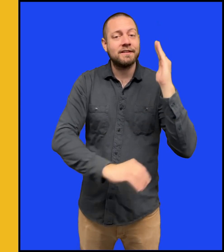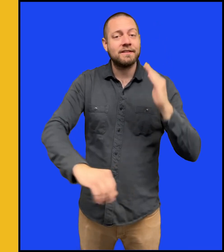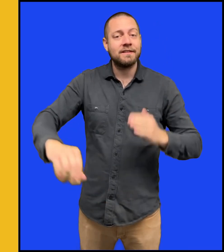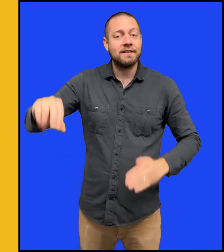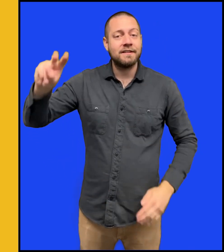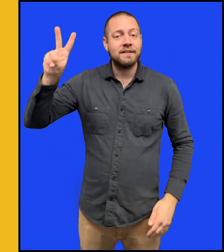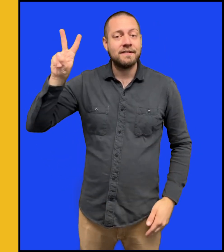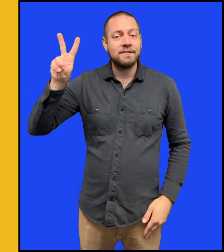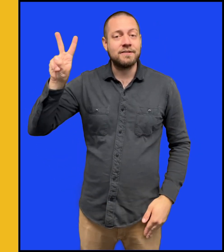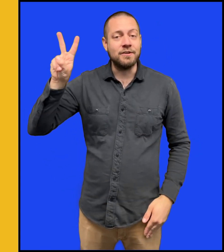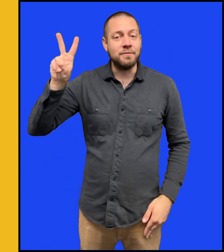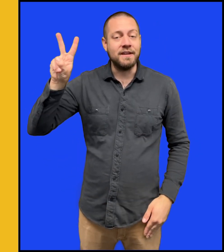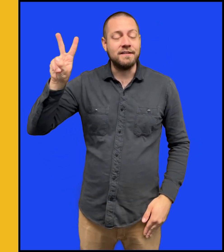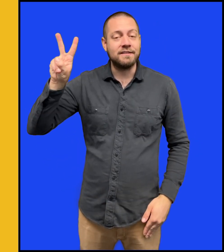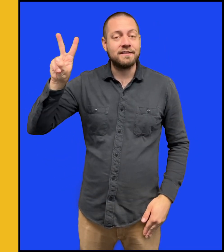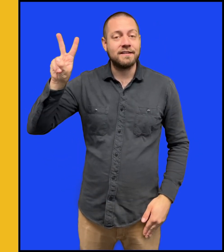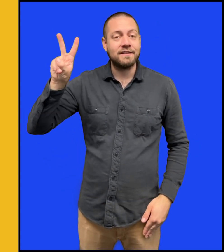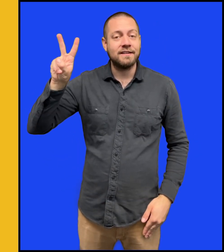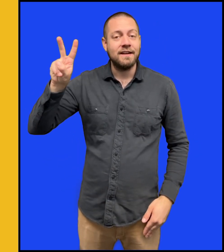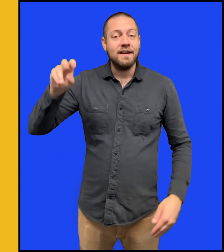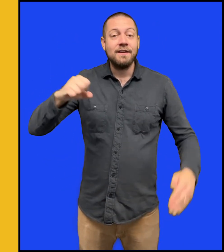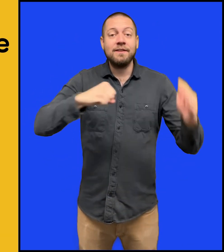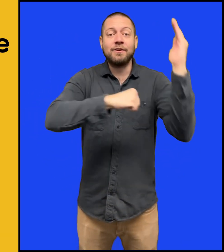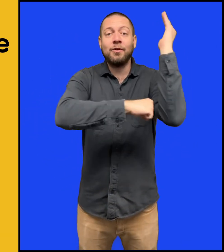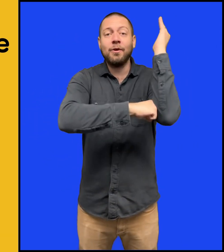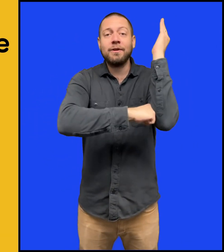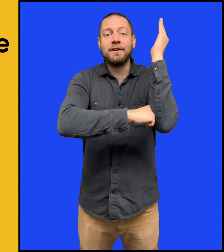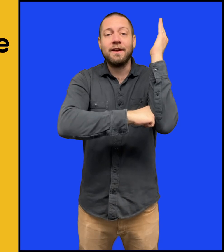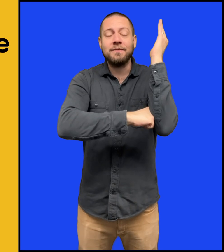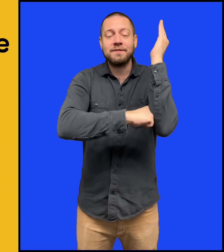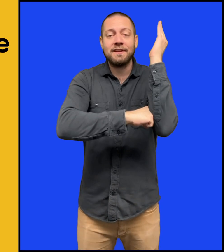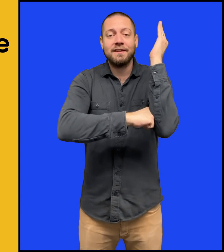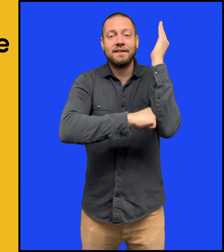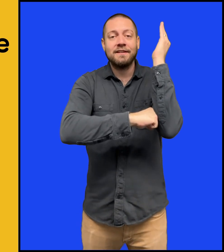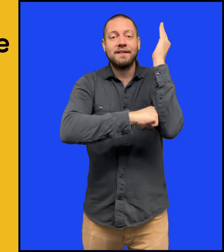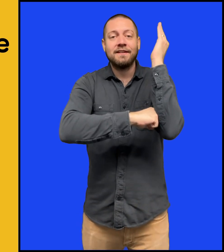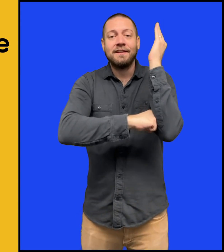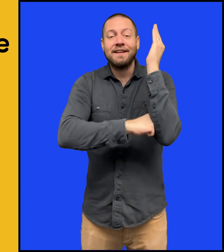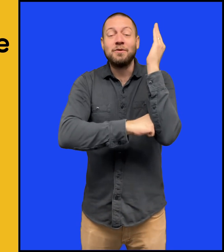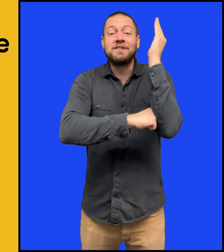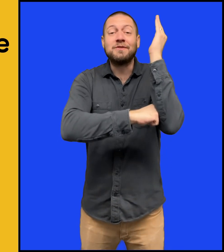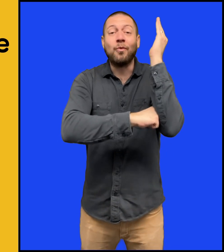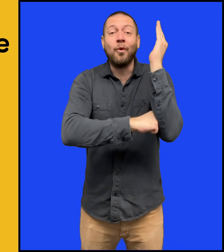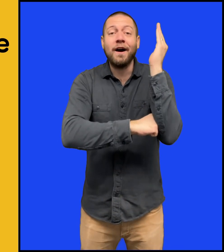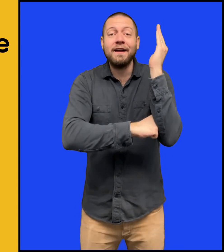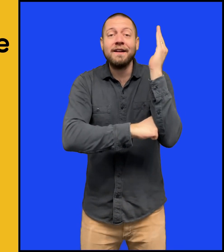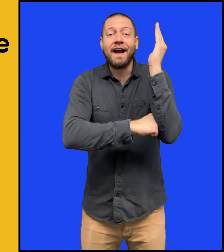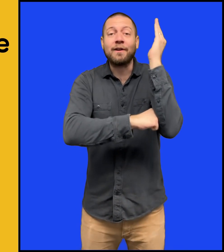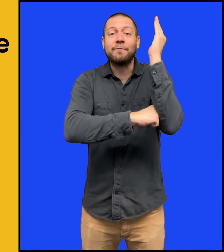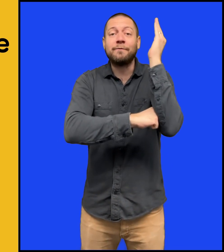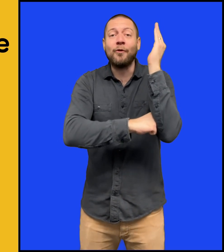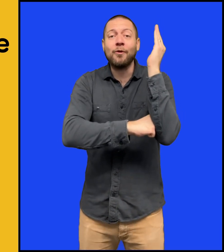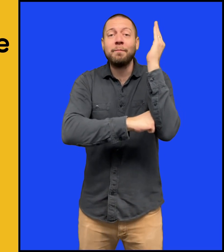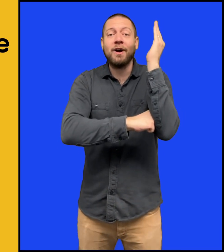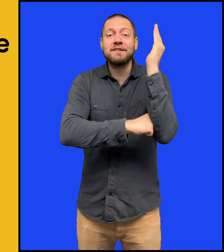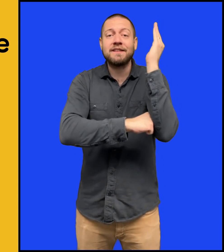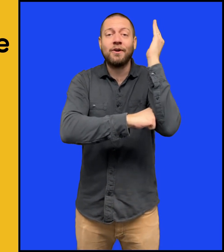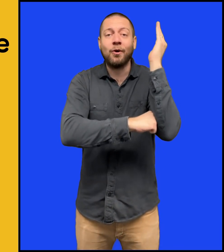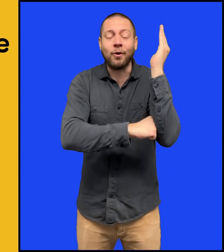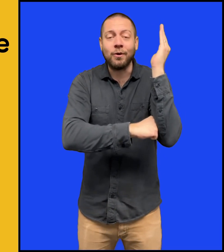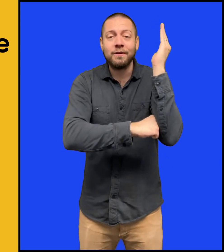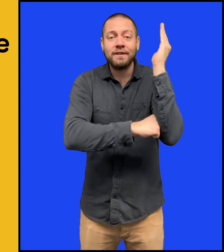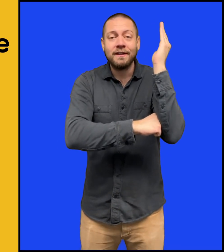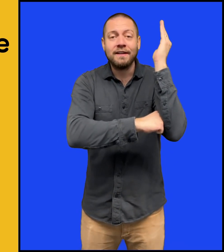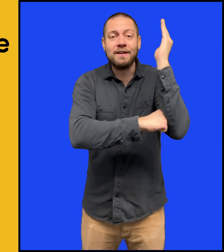equals 2 beats. The quarter note, which is 1 out of 4 parts